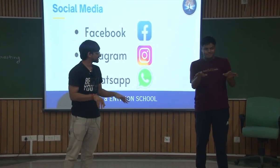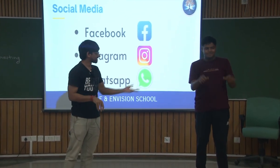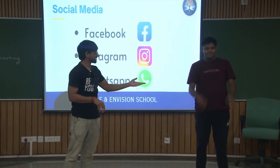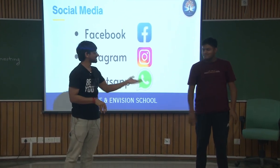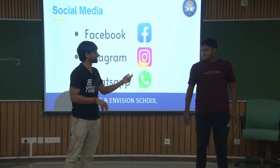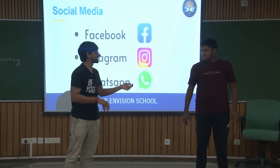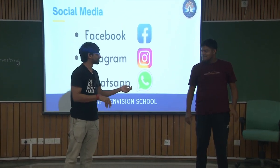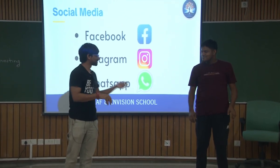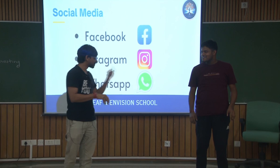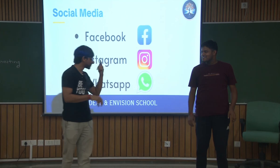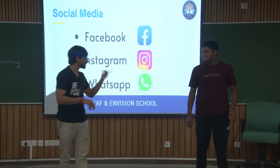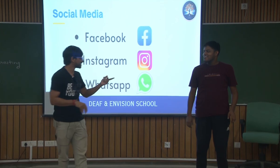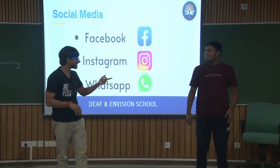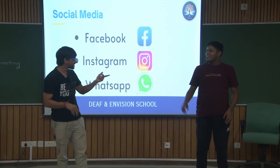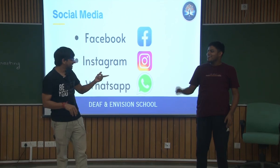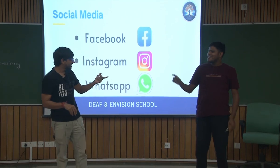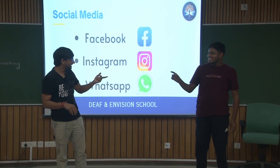Sir, maine statement kya bola? Main khud bhool gaya.